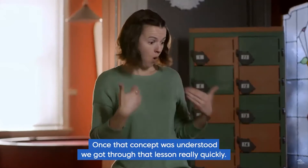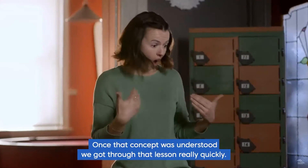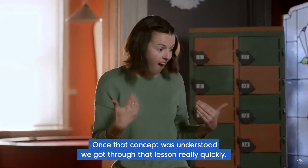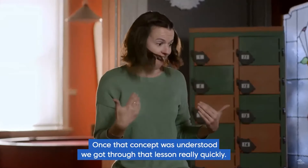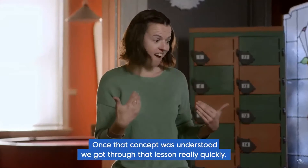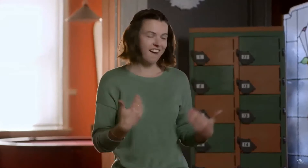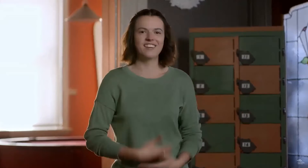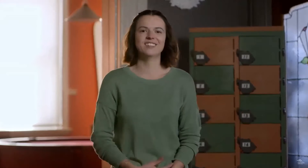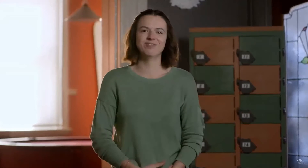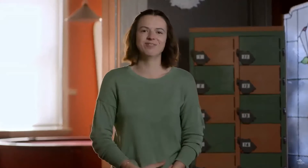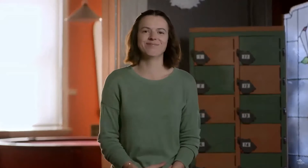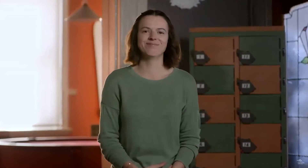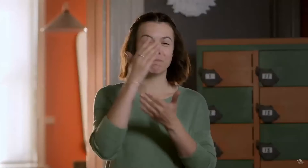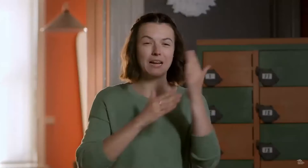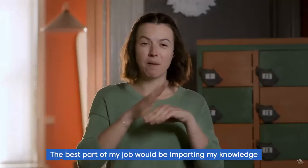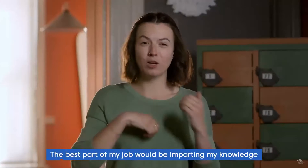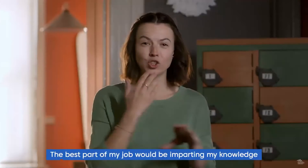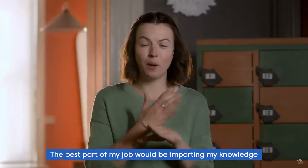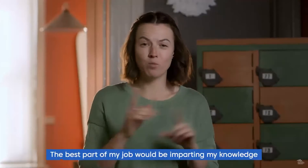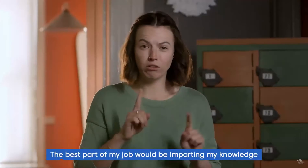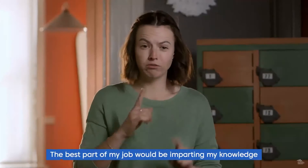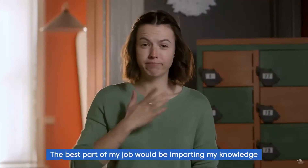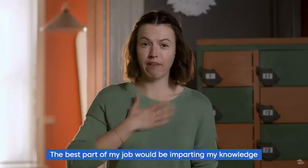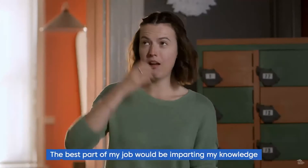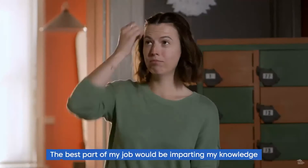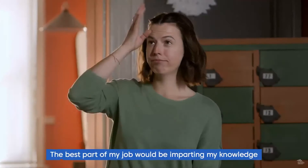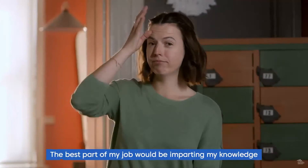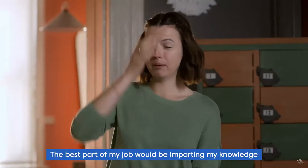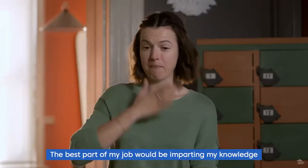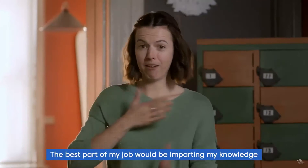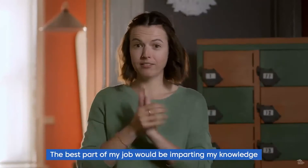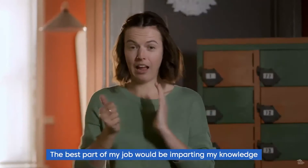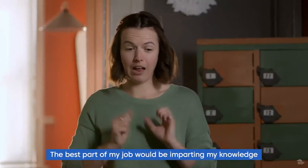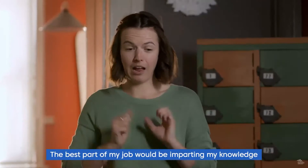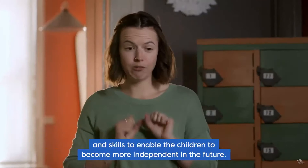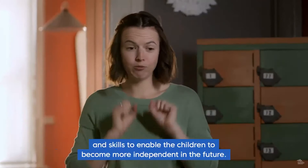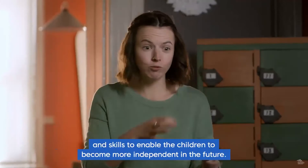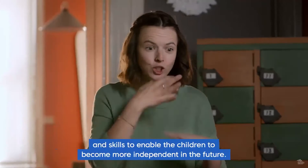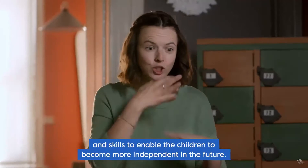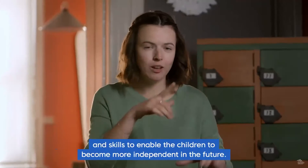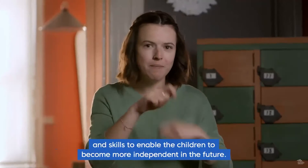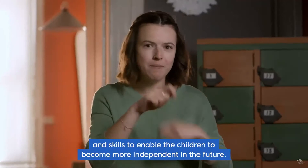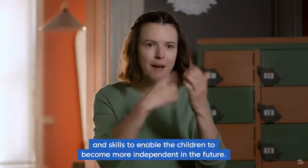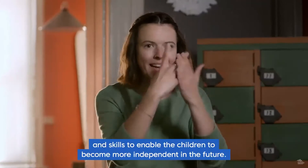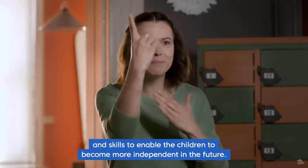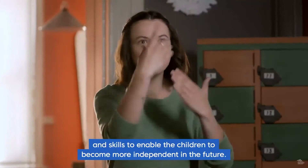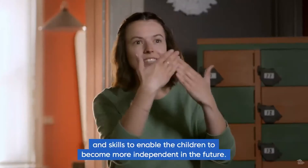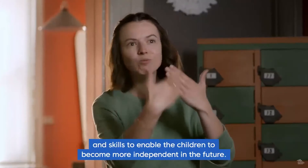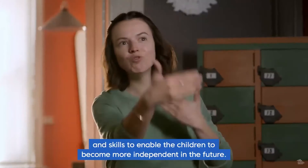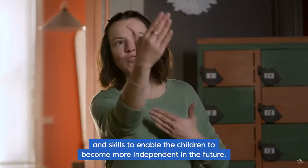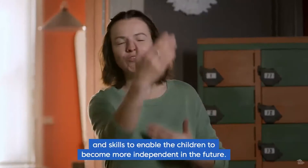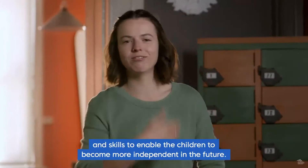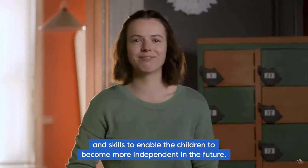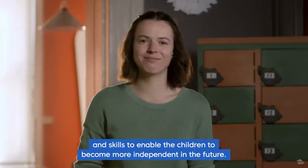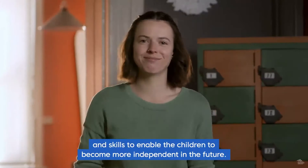lesson really quickly. The best part of my job would be imparting my knowledge and skills to enable the children to